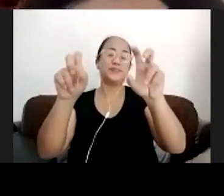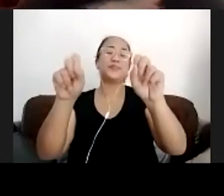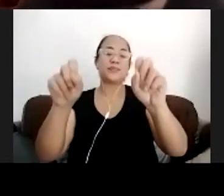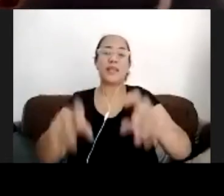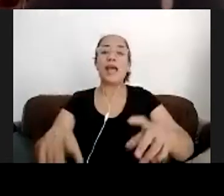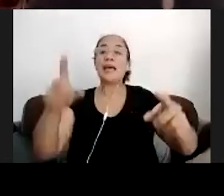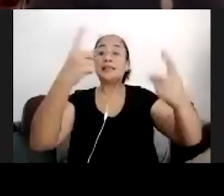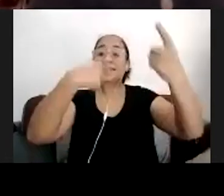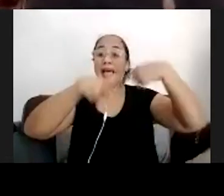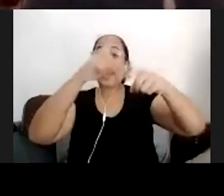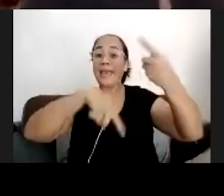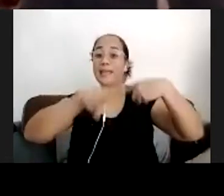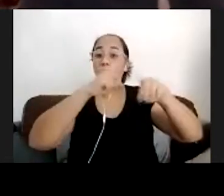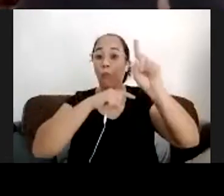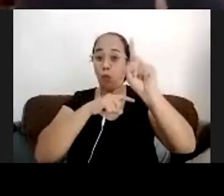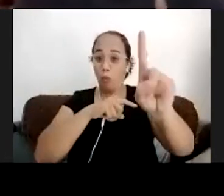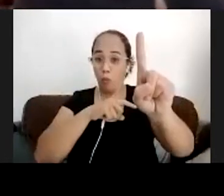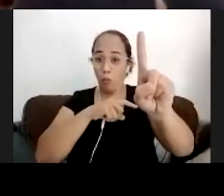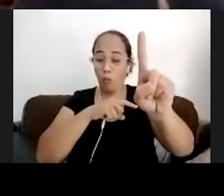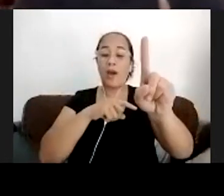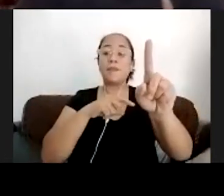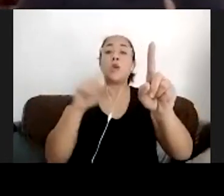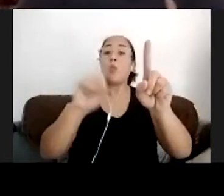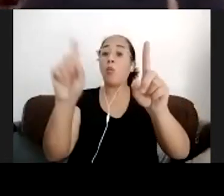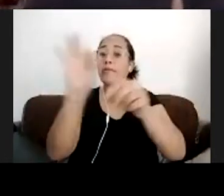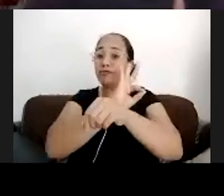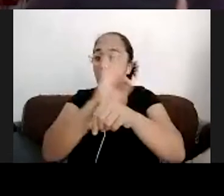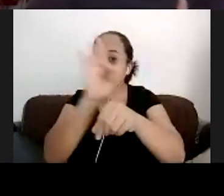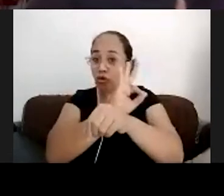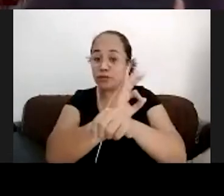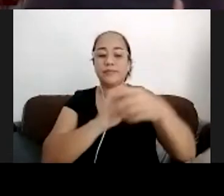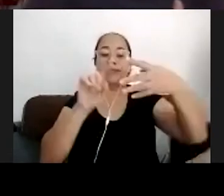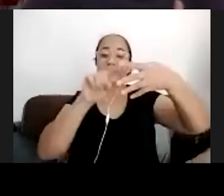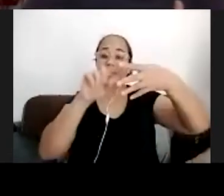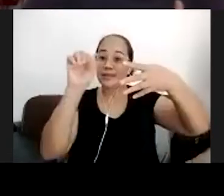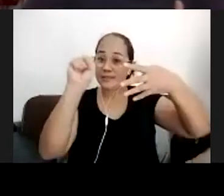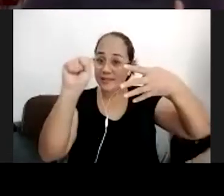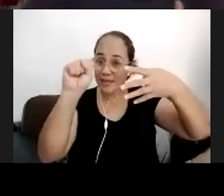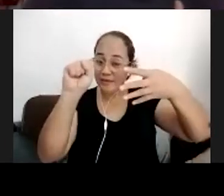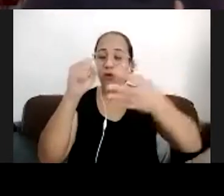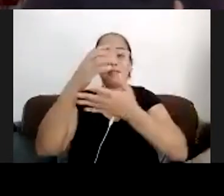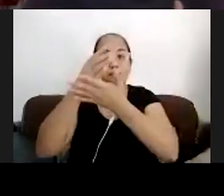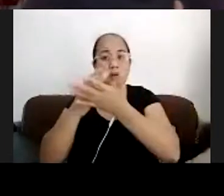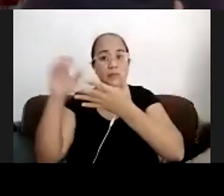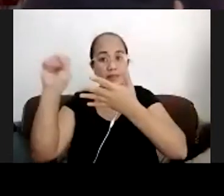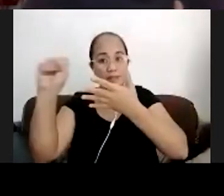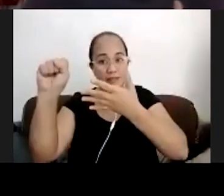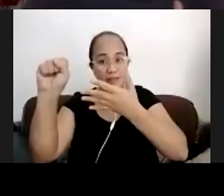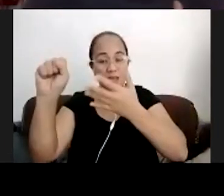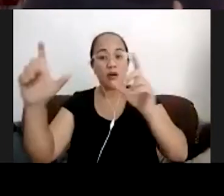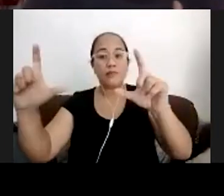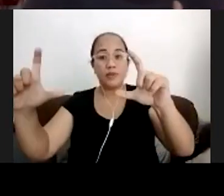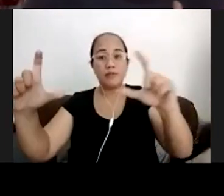number 1 in the sentence functions as a subject, a subject or part of the subject of an embedded